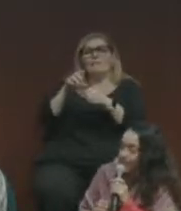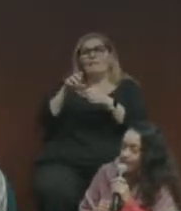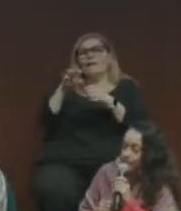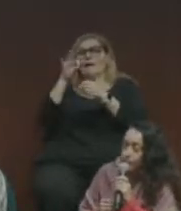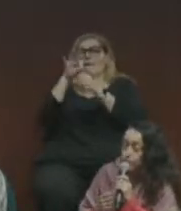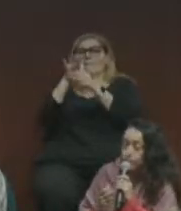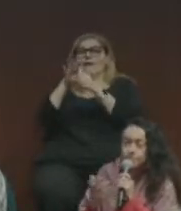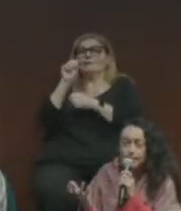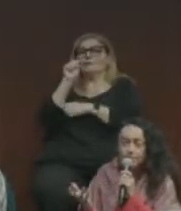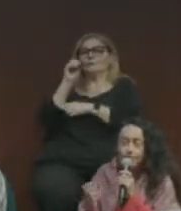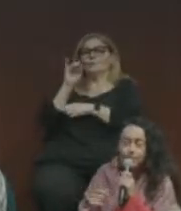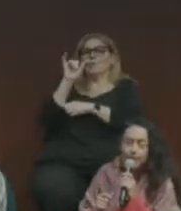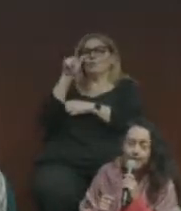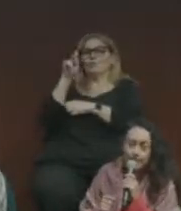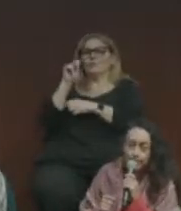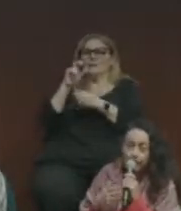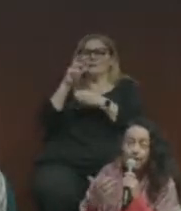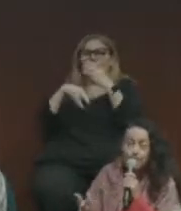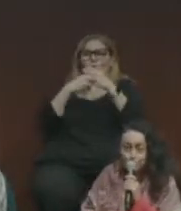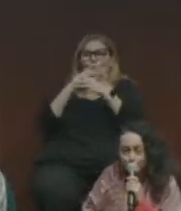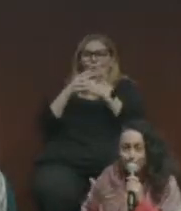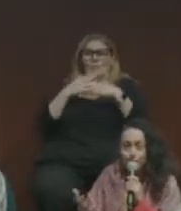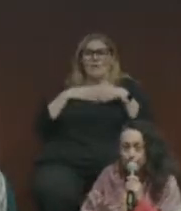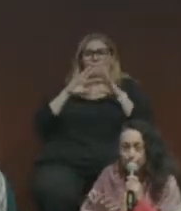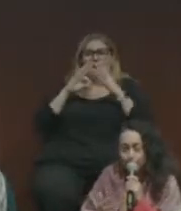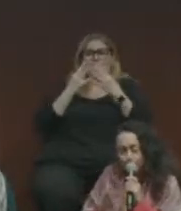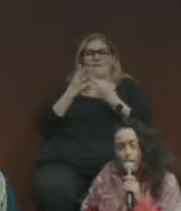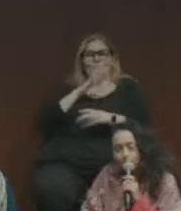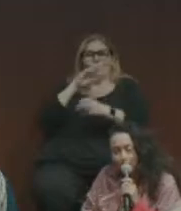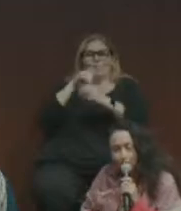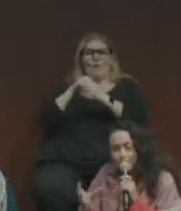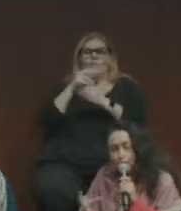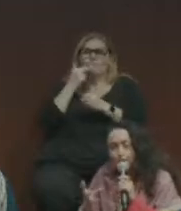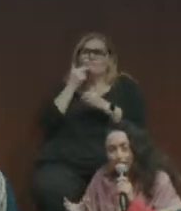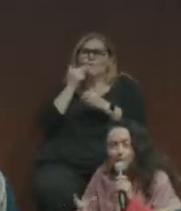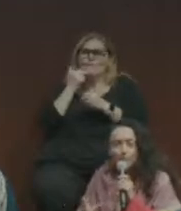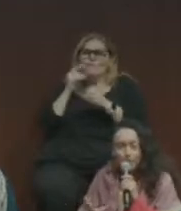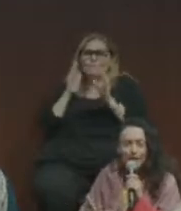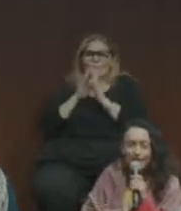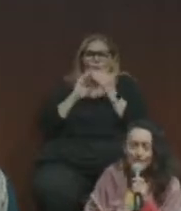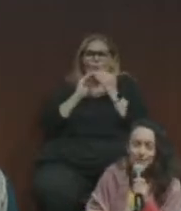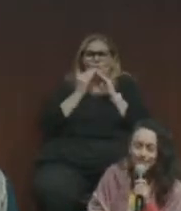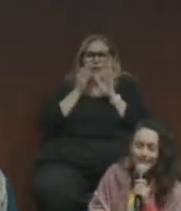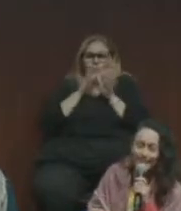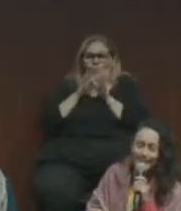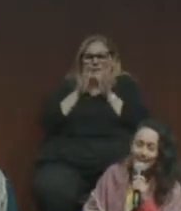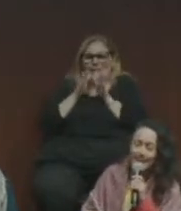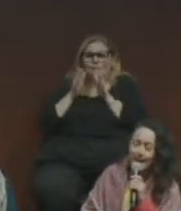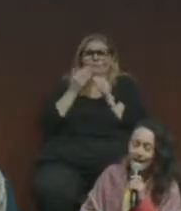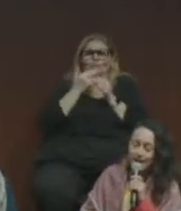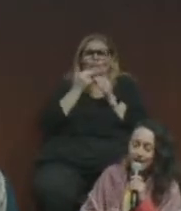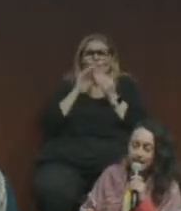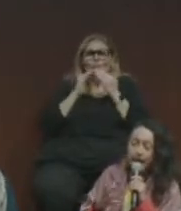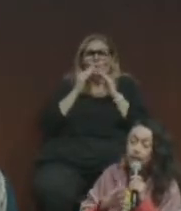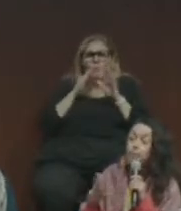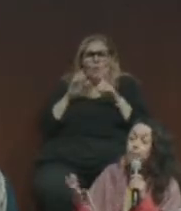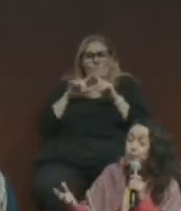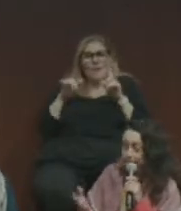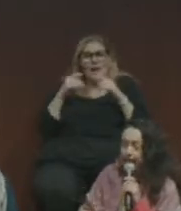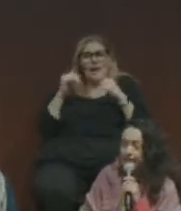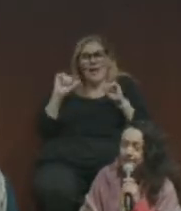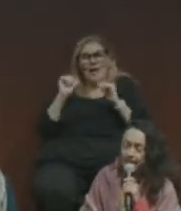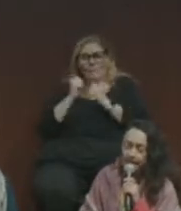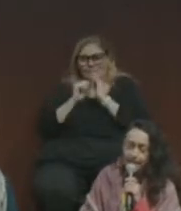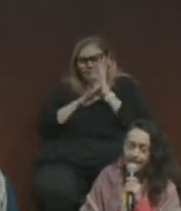socialist in the world, Salvador Allende. My family was a part, small town organizers that helped